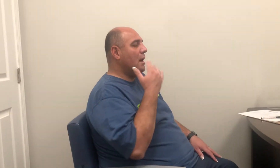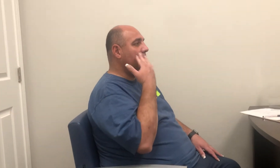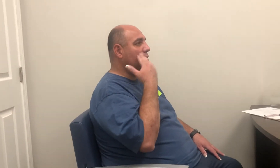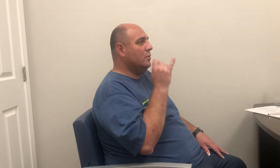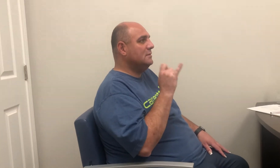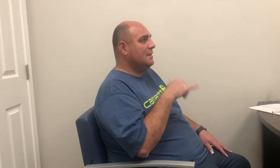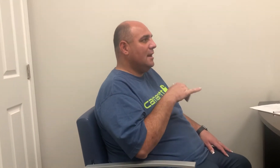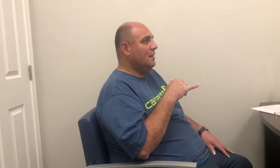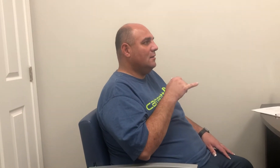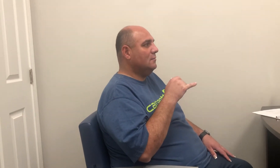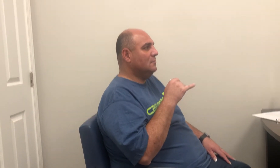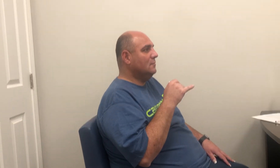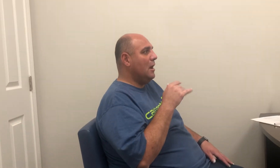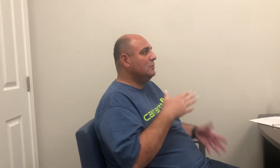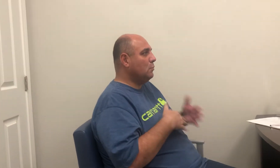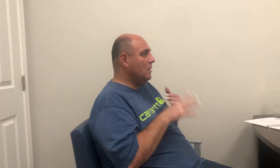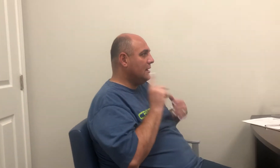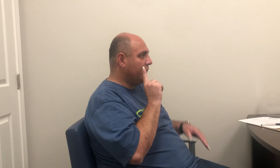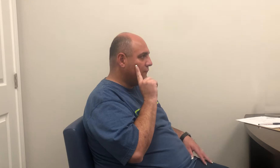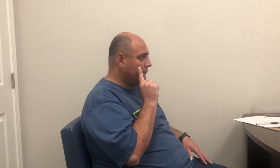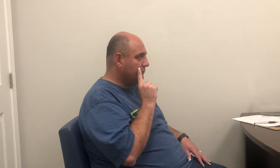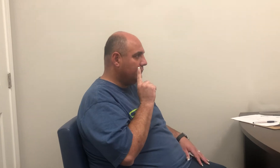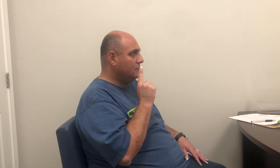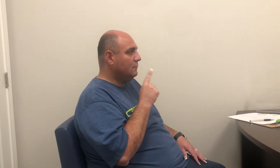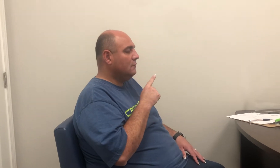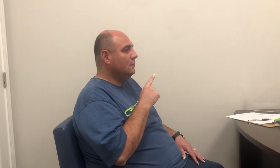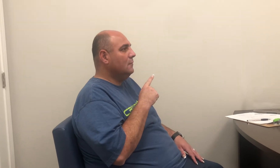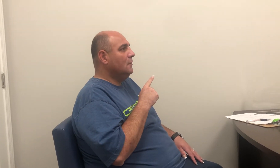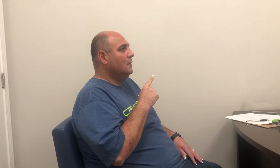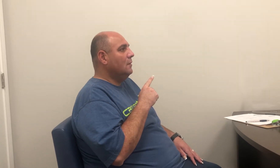No, what I know is that I was born deaf,